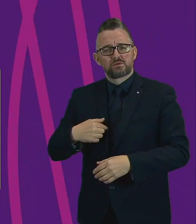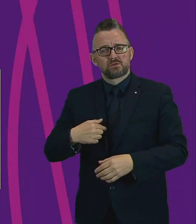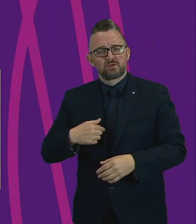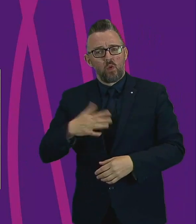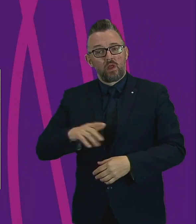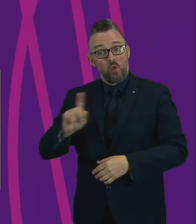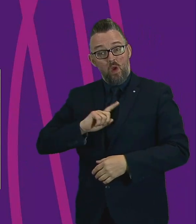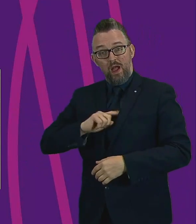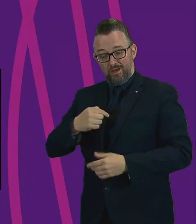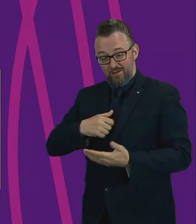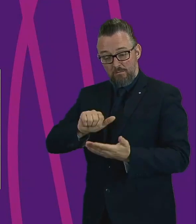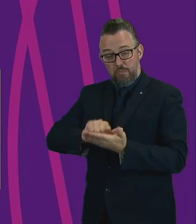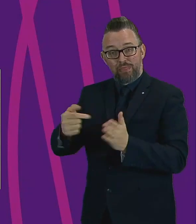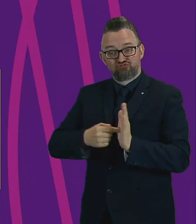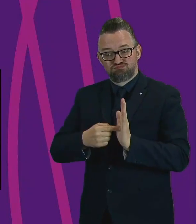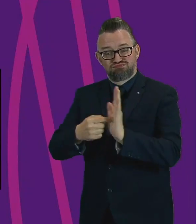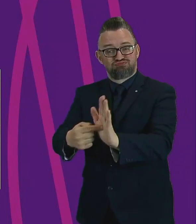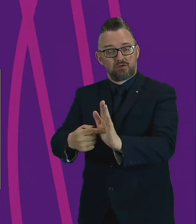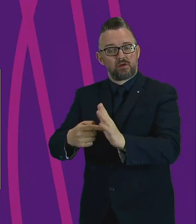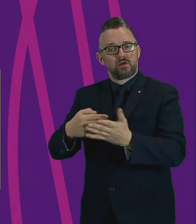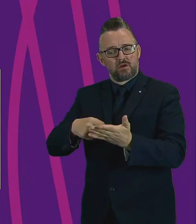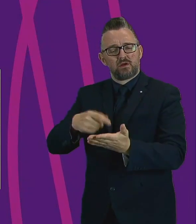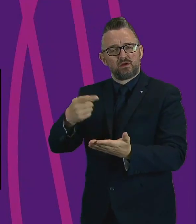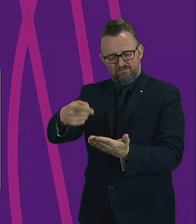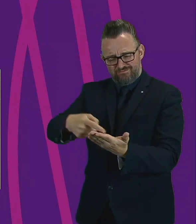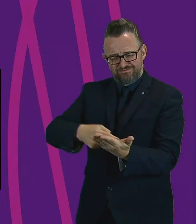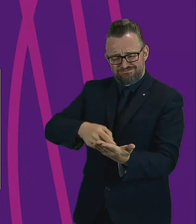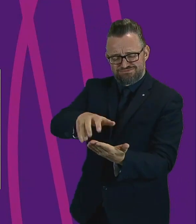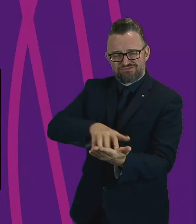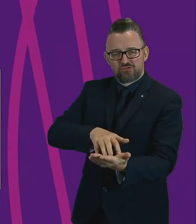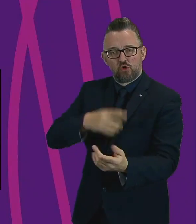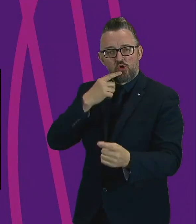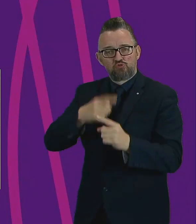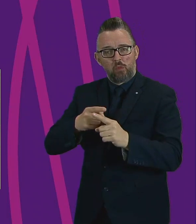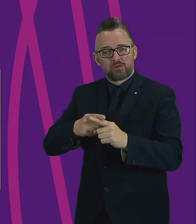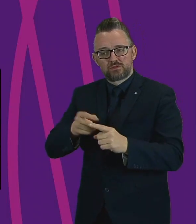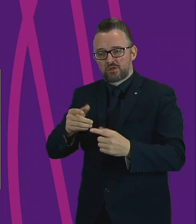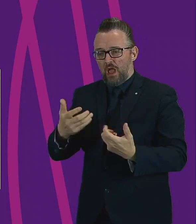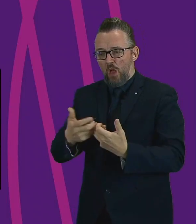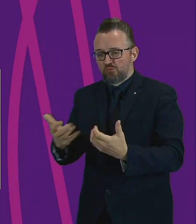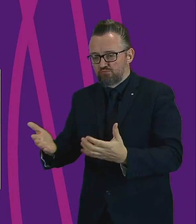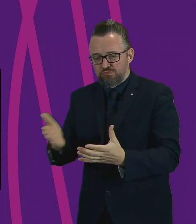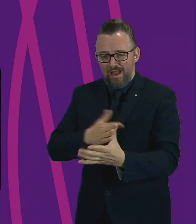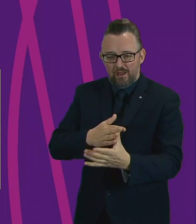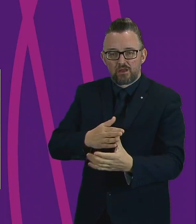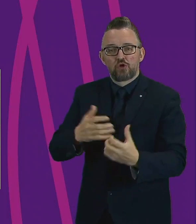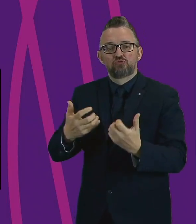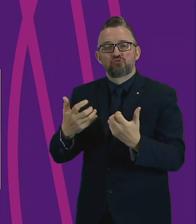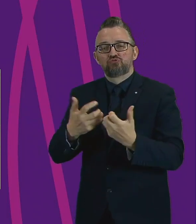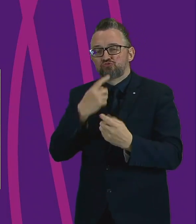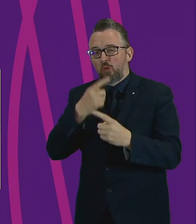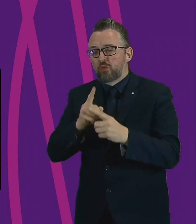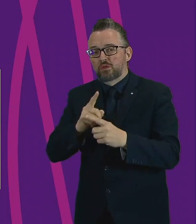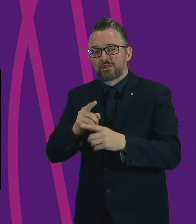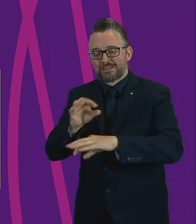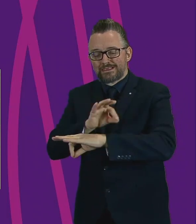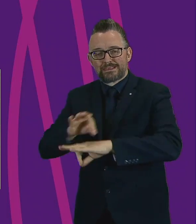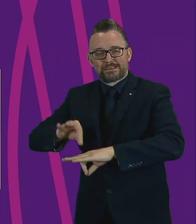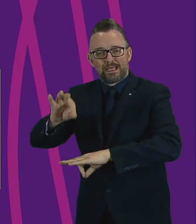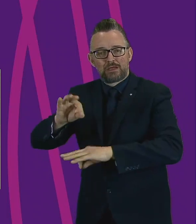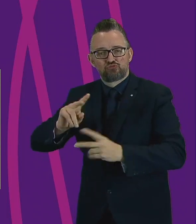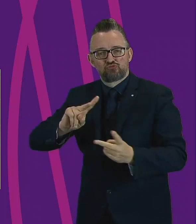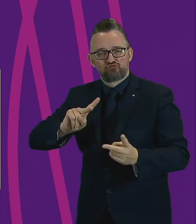I published talks not only about remobilising and recovering, it talks about redesign. And I will go on to talk